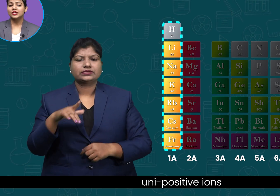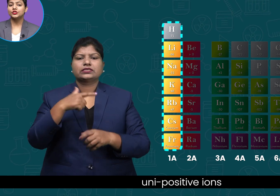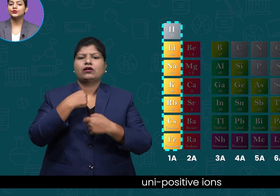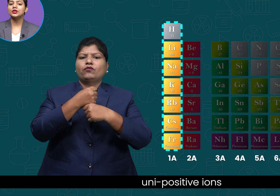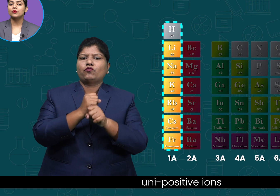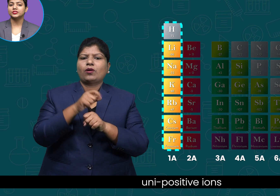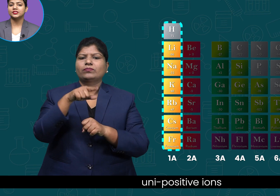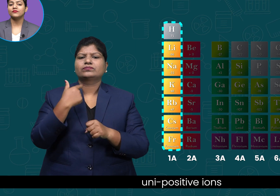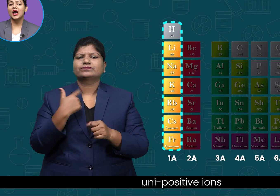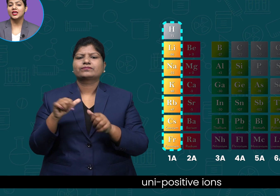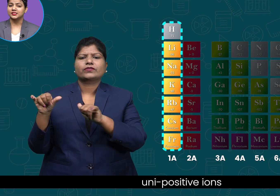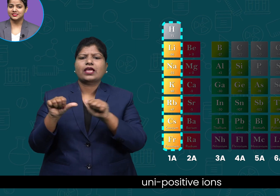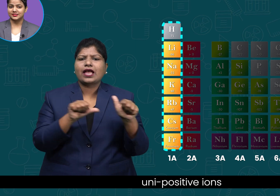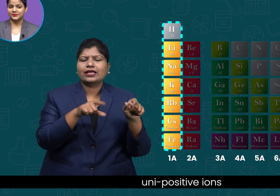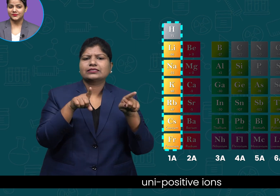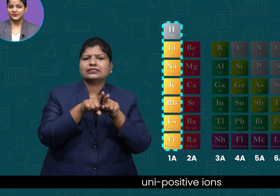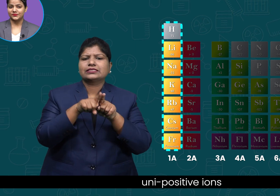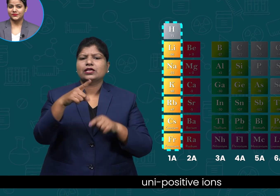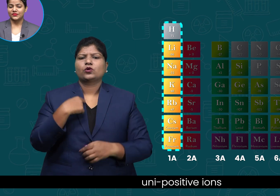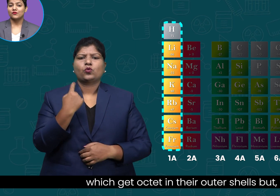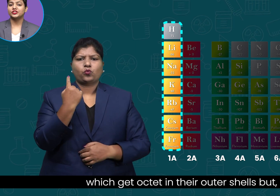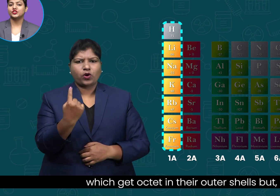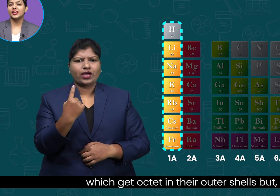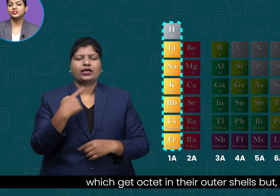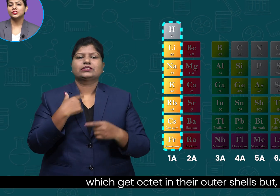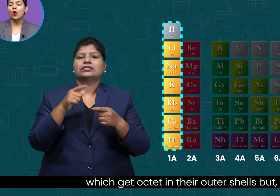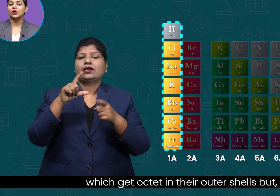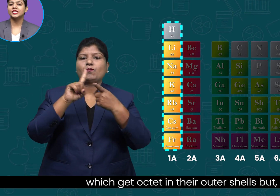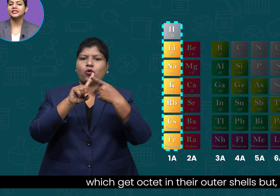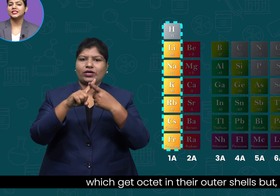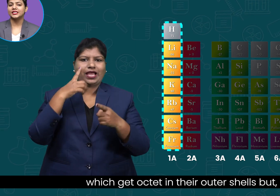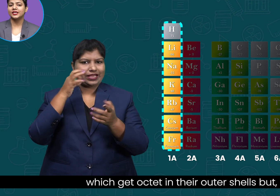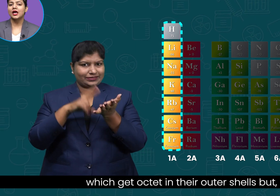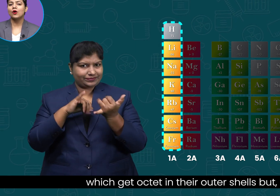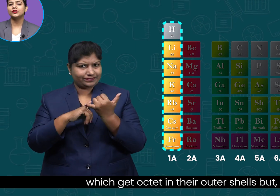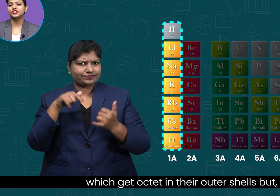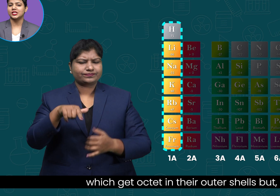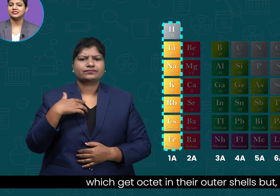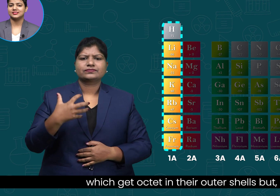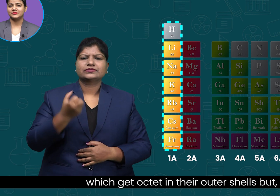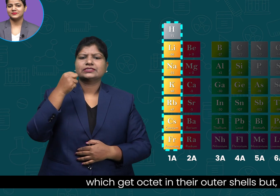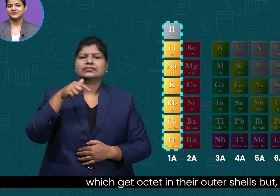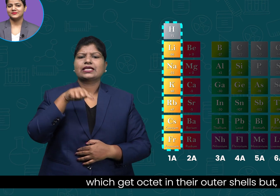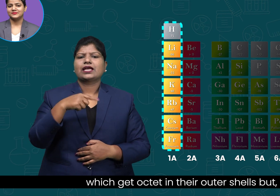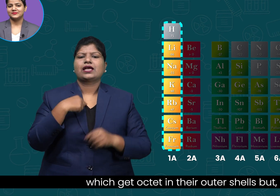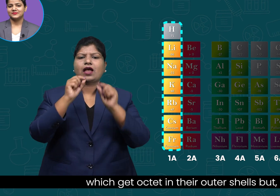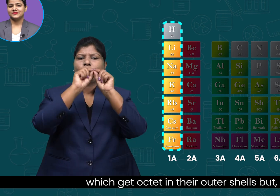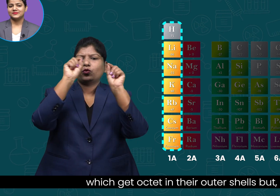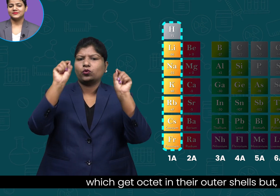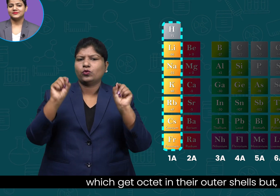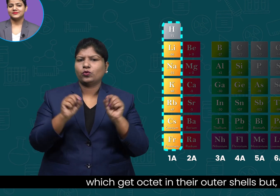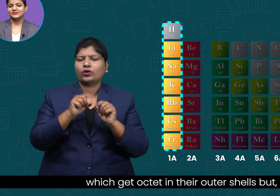corresponding unipositive ions, which get octet in their outer shells.